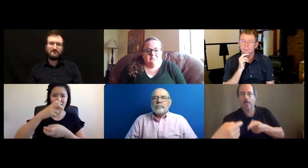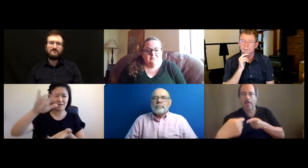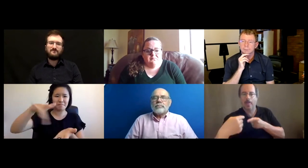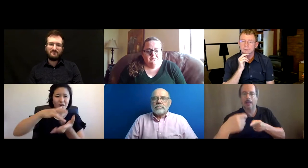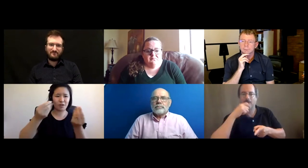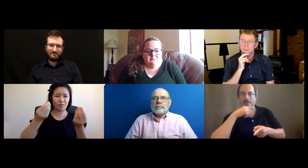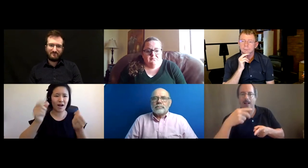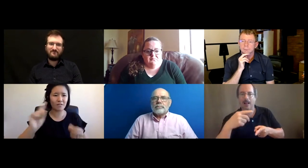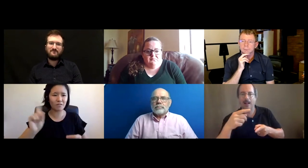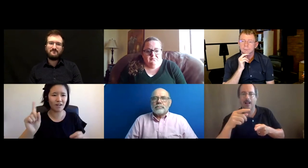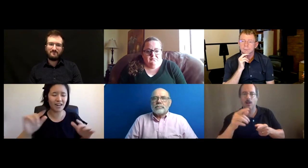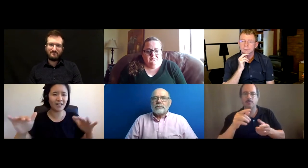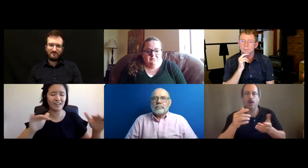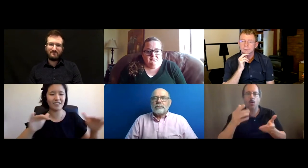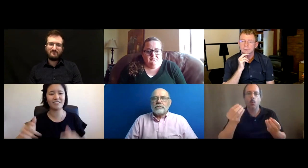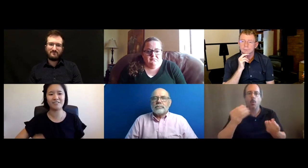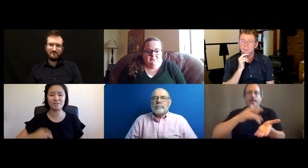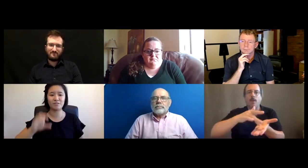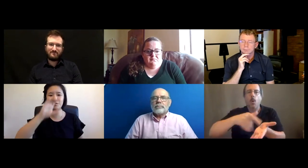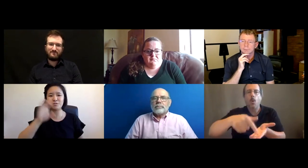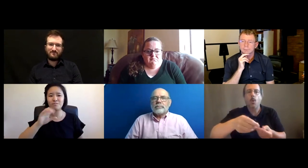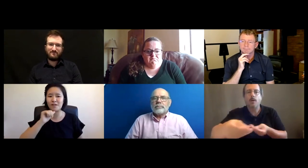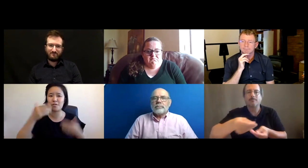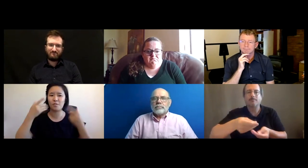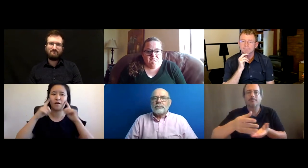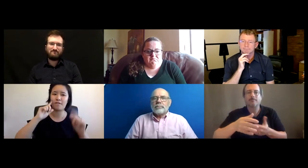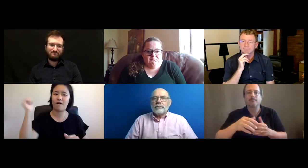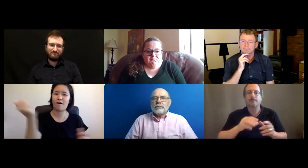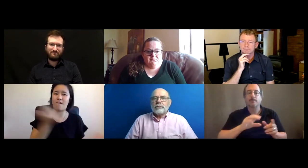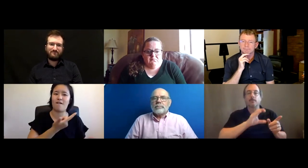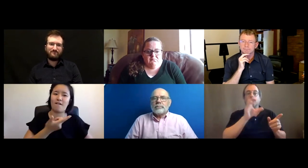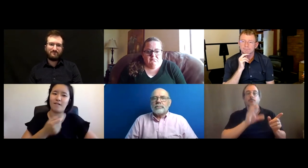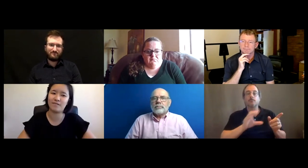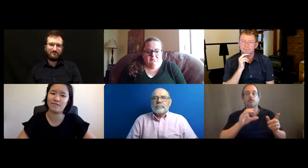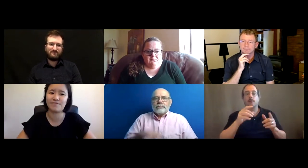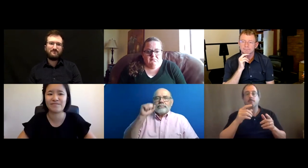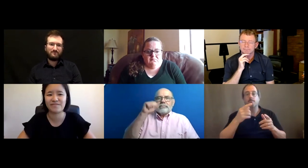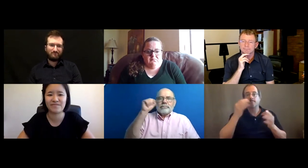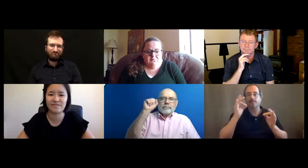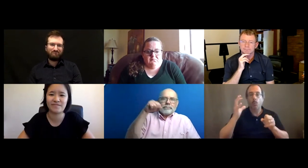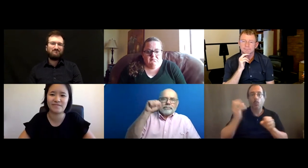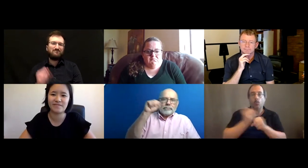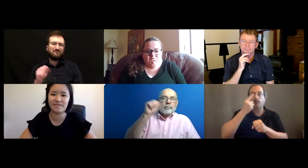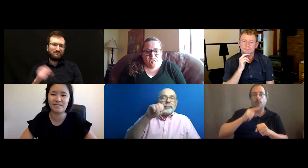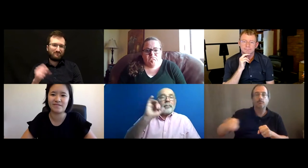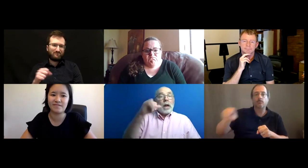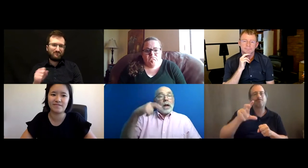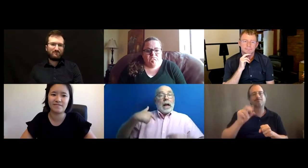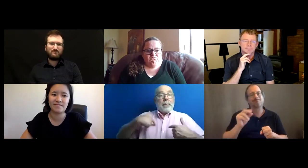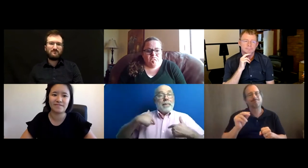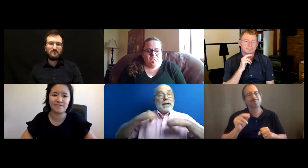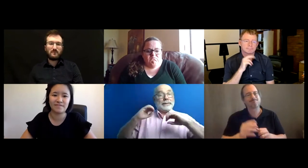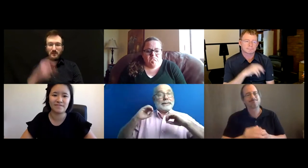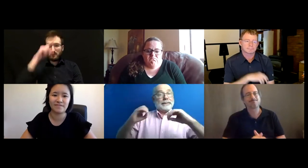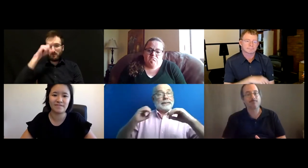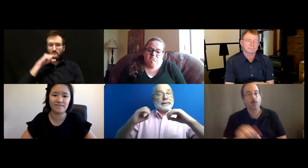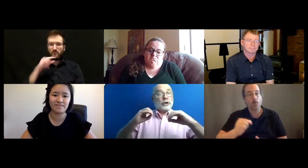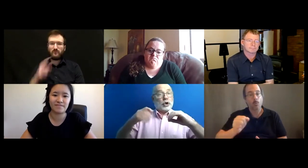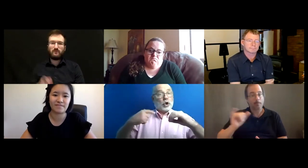be able to support the individuals and find a middle ground, but the video technology platforms are not conducive to